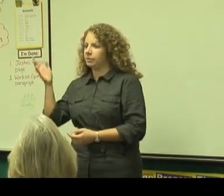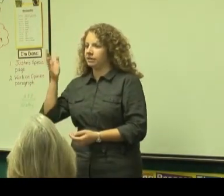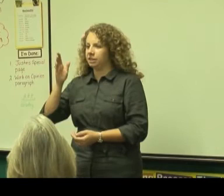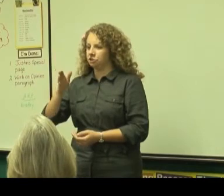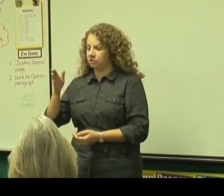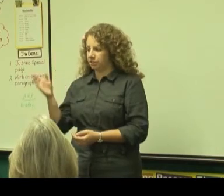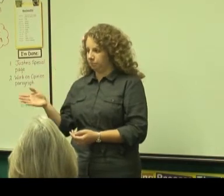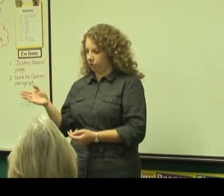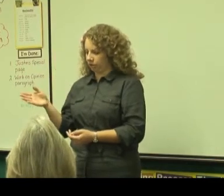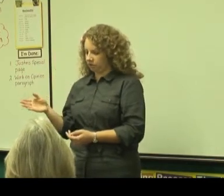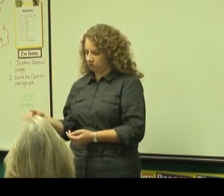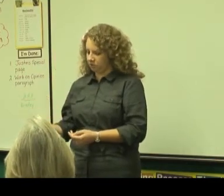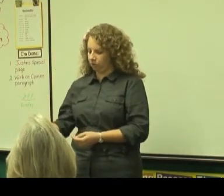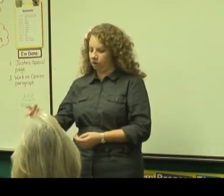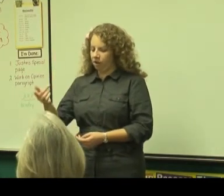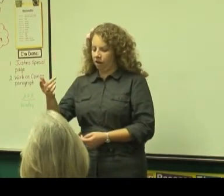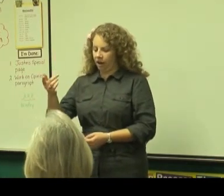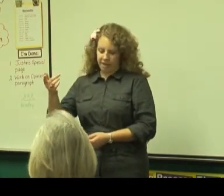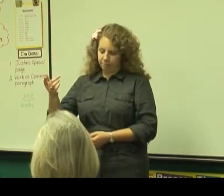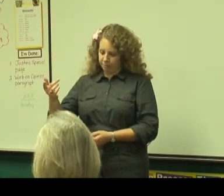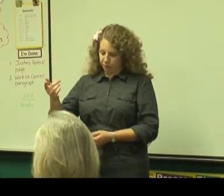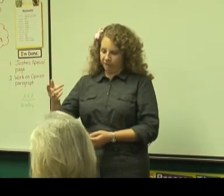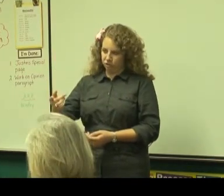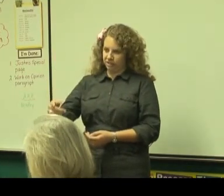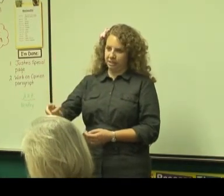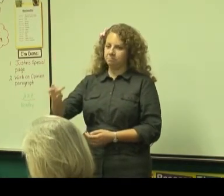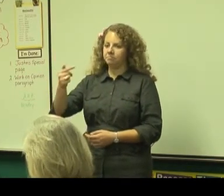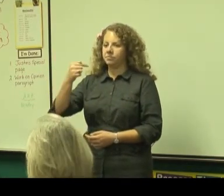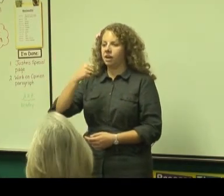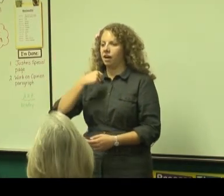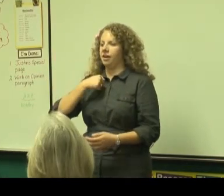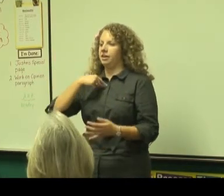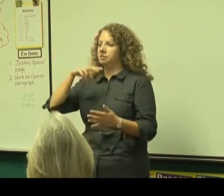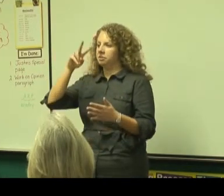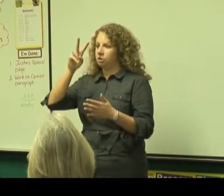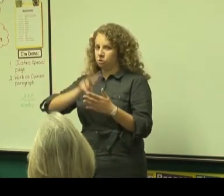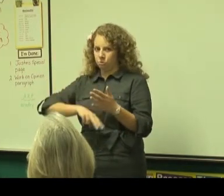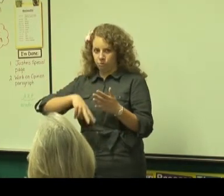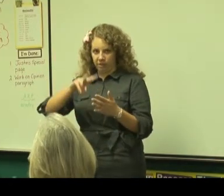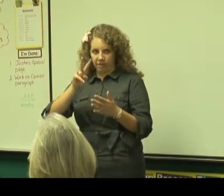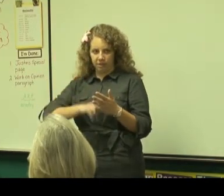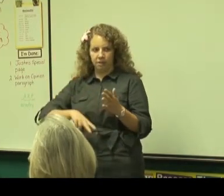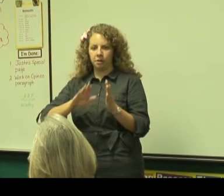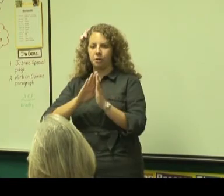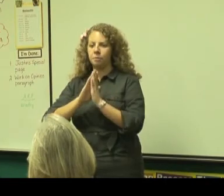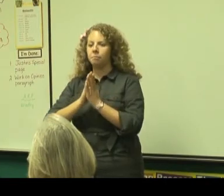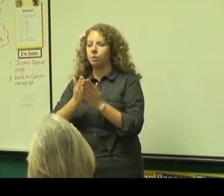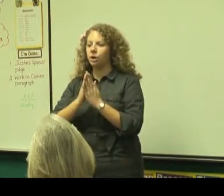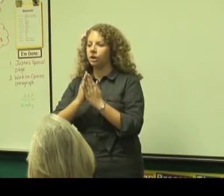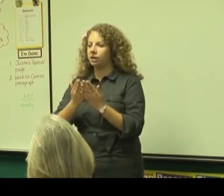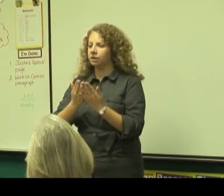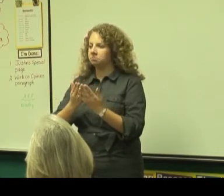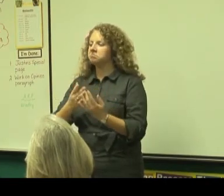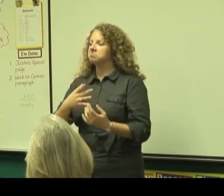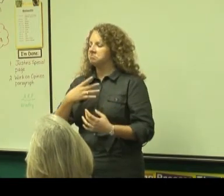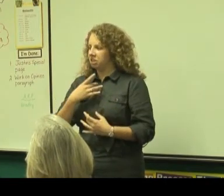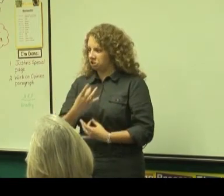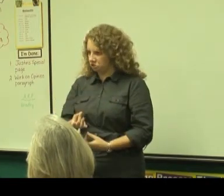read an interesting book. So I read book interesting. I read book